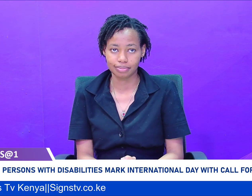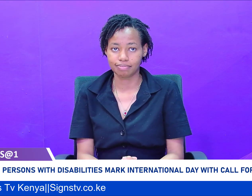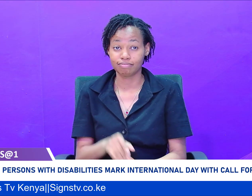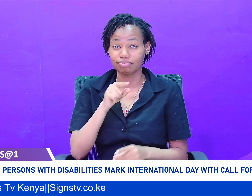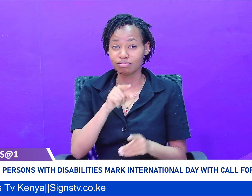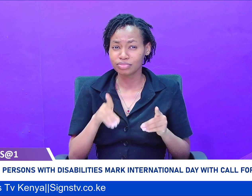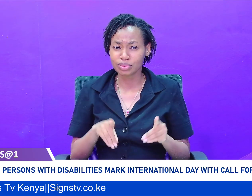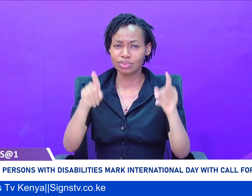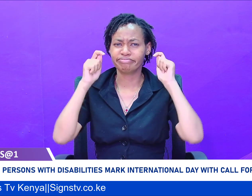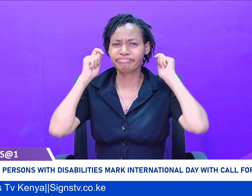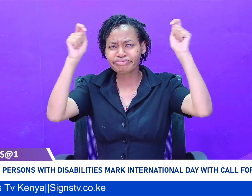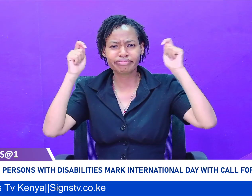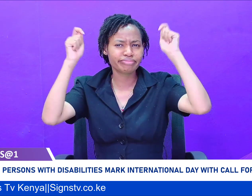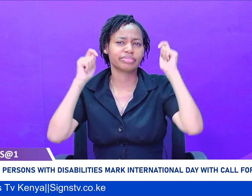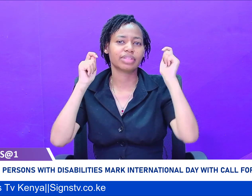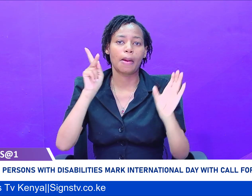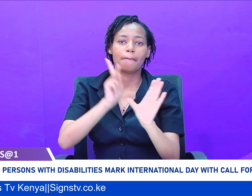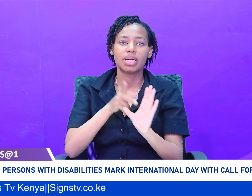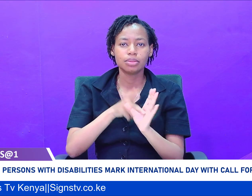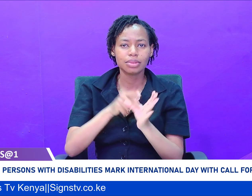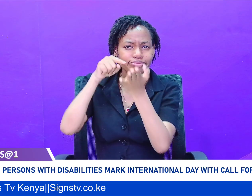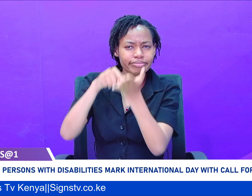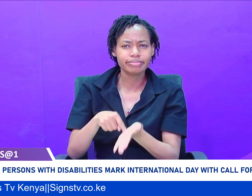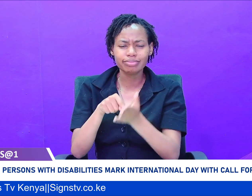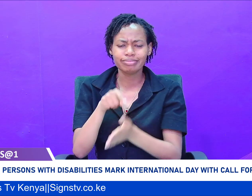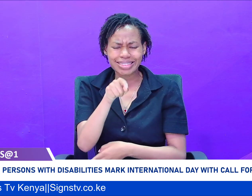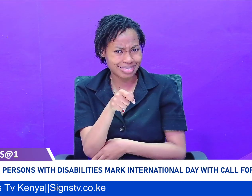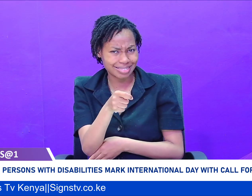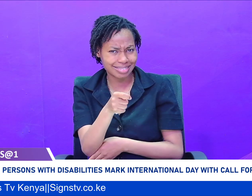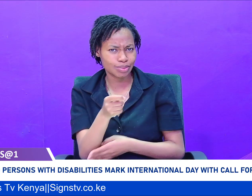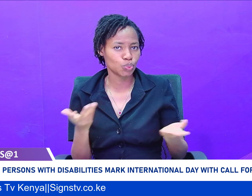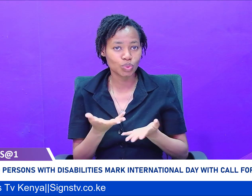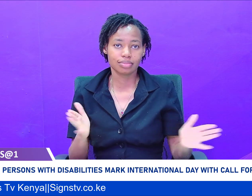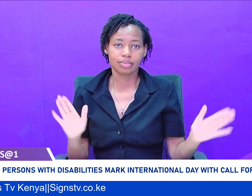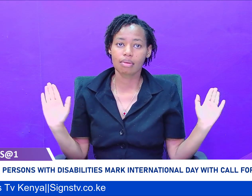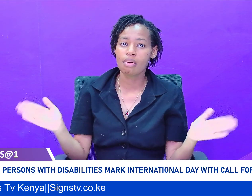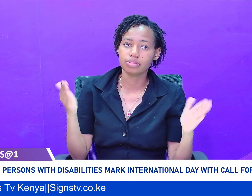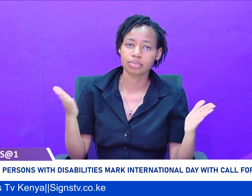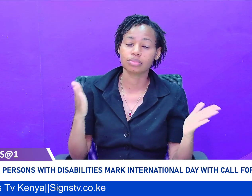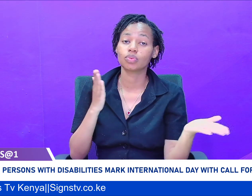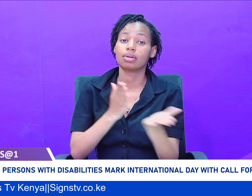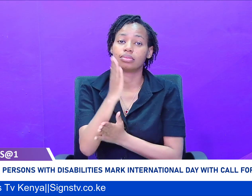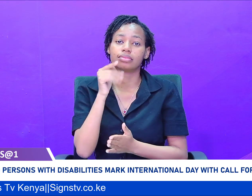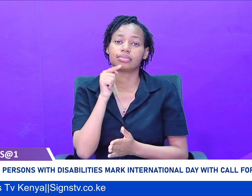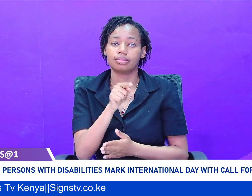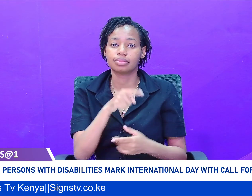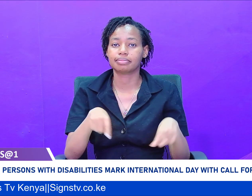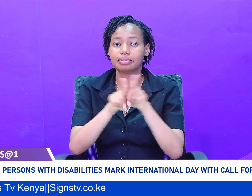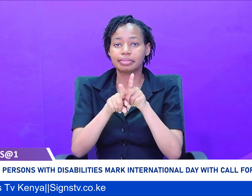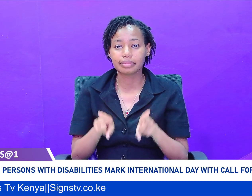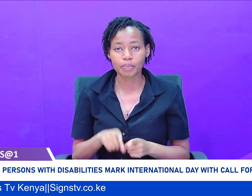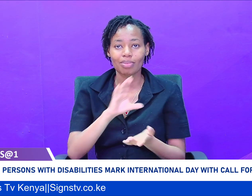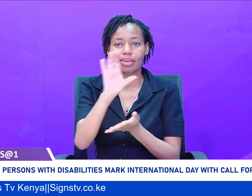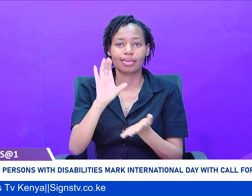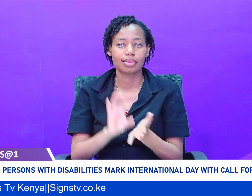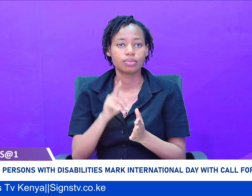leadership positions. During the demonstration, the participants emphasized key demands, urging for